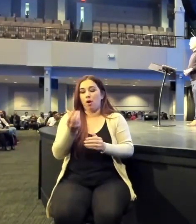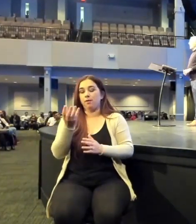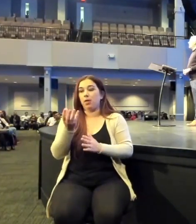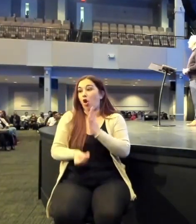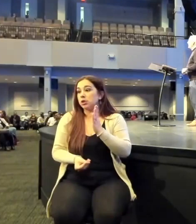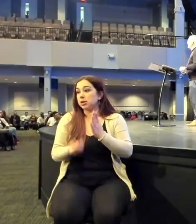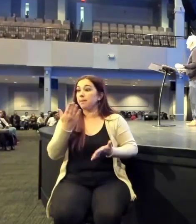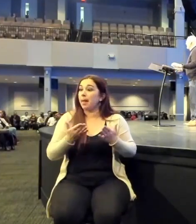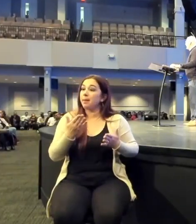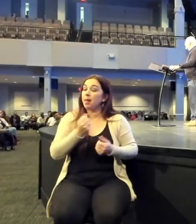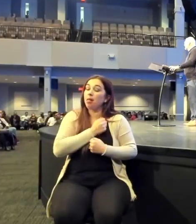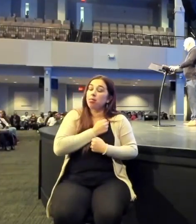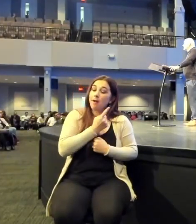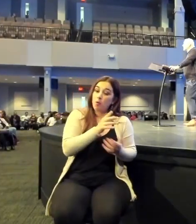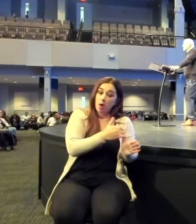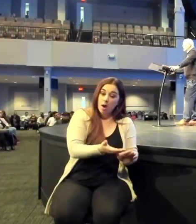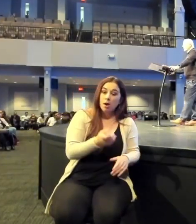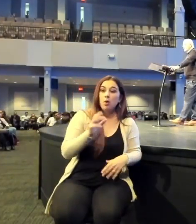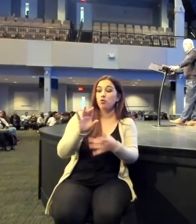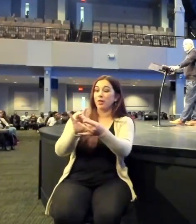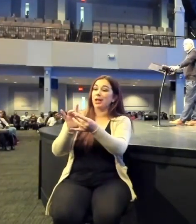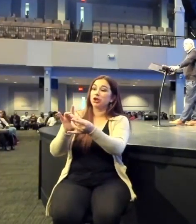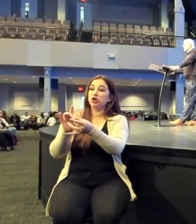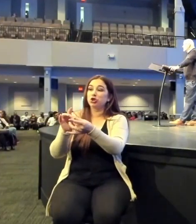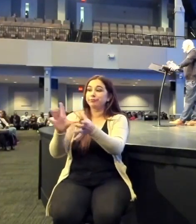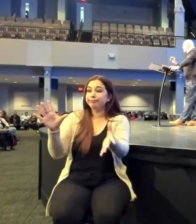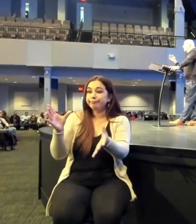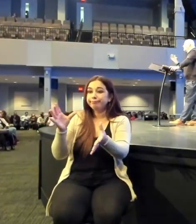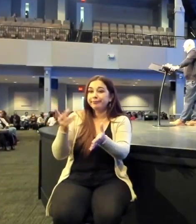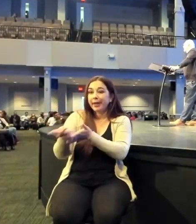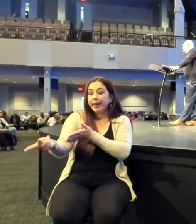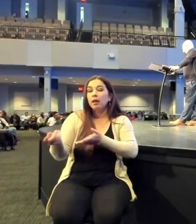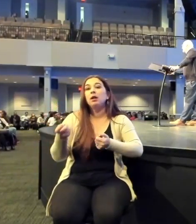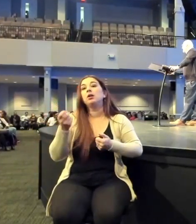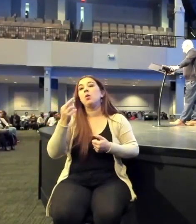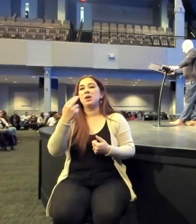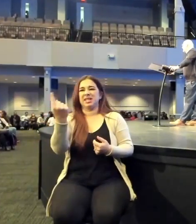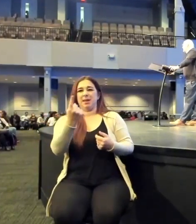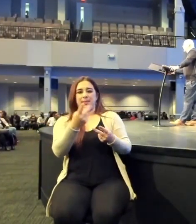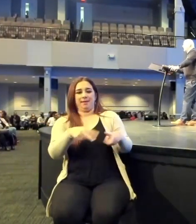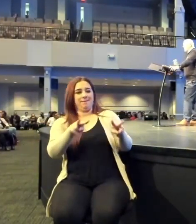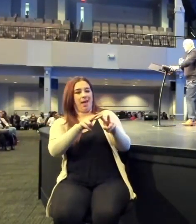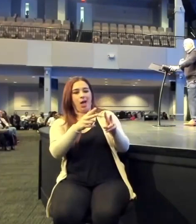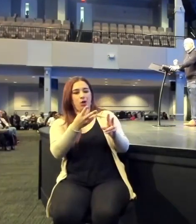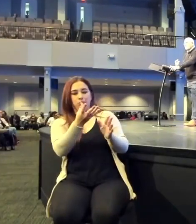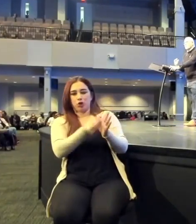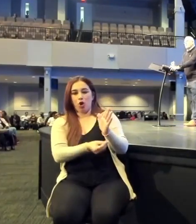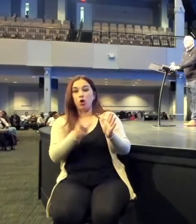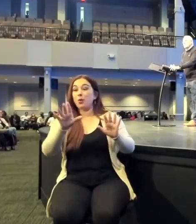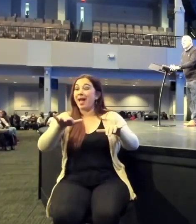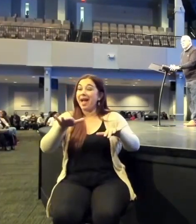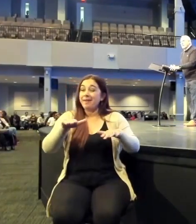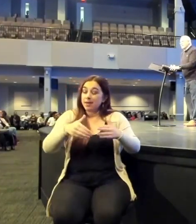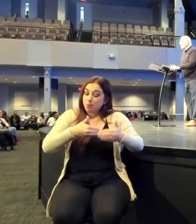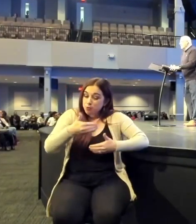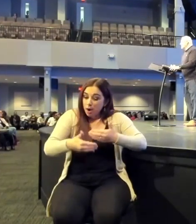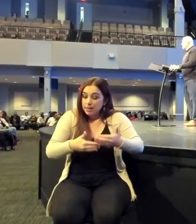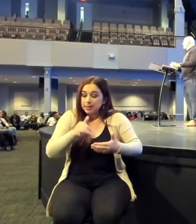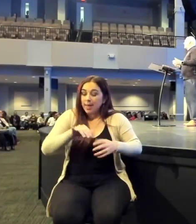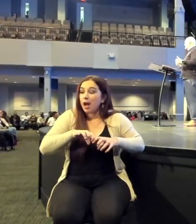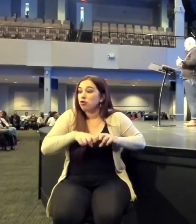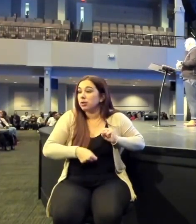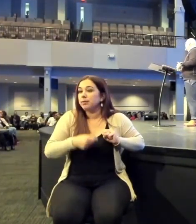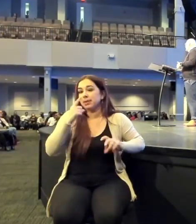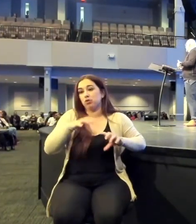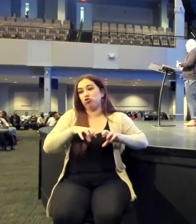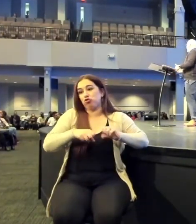You've lost a loved one. You've lost a relationship. You've lost something of value in your life, and you haven't worked through the grief of it, because